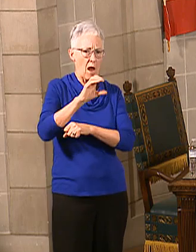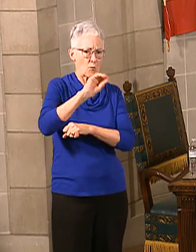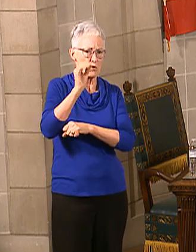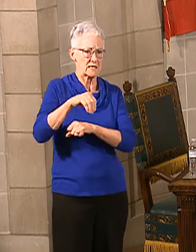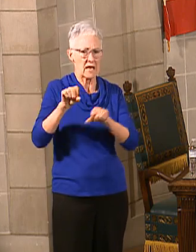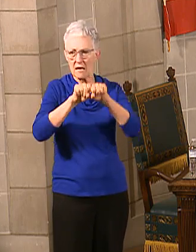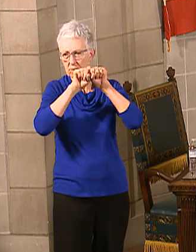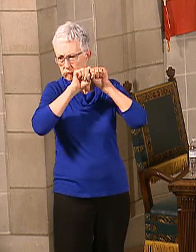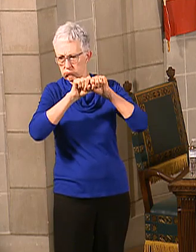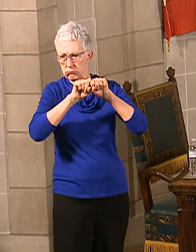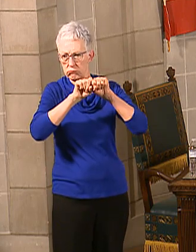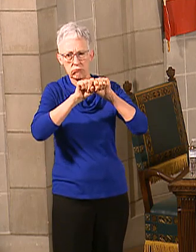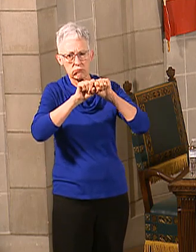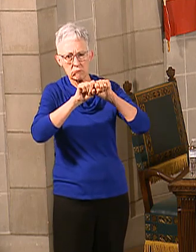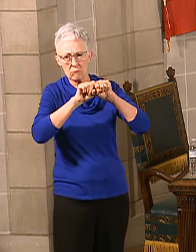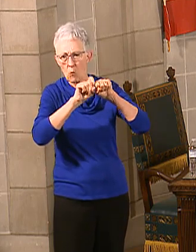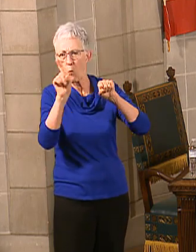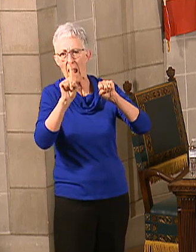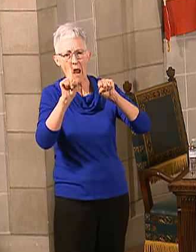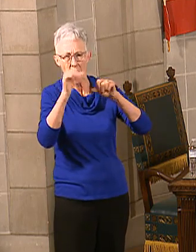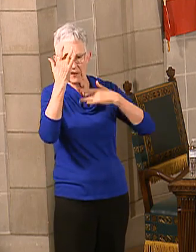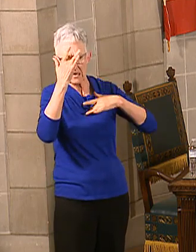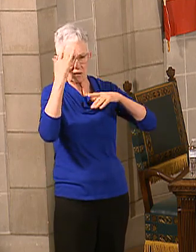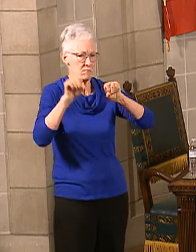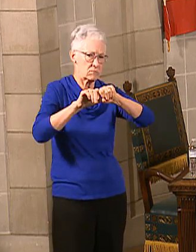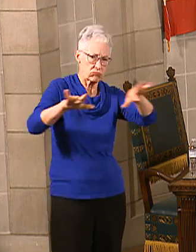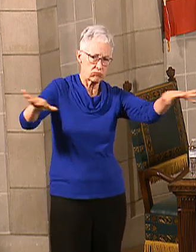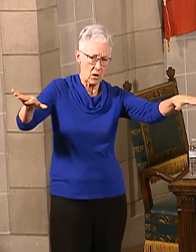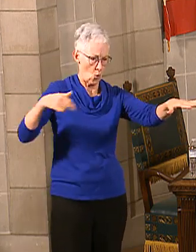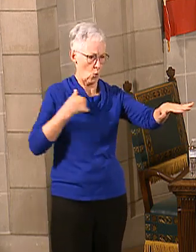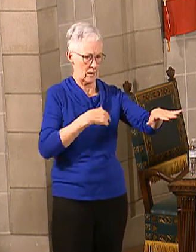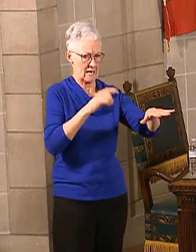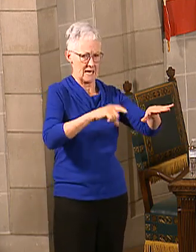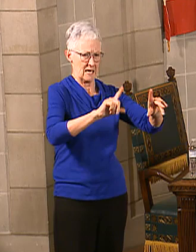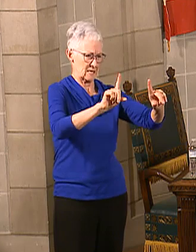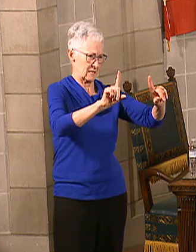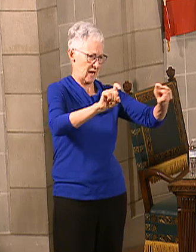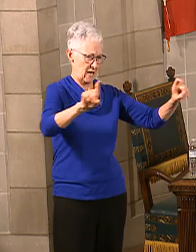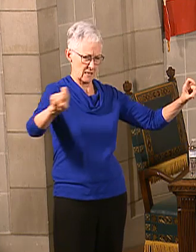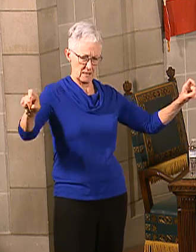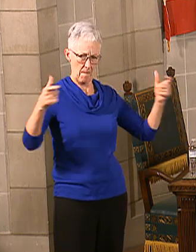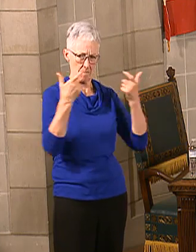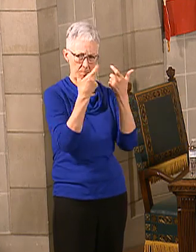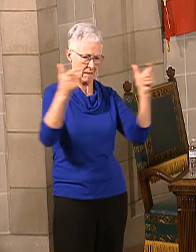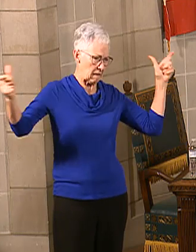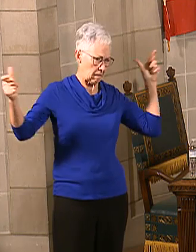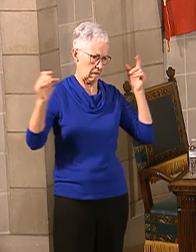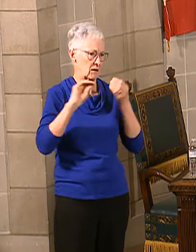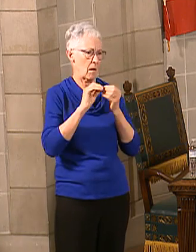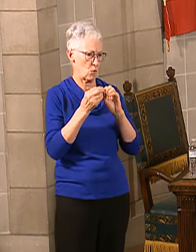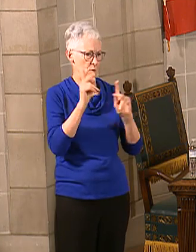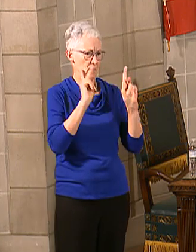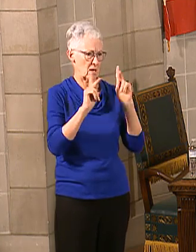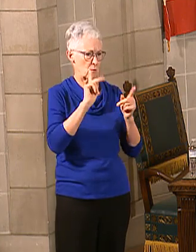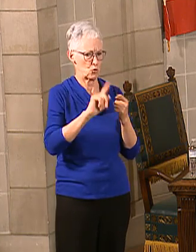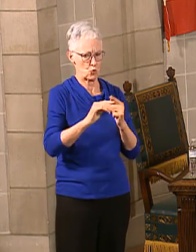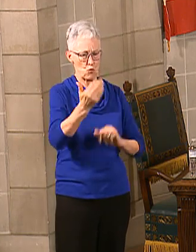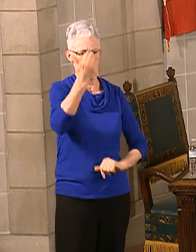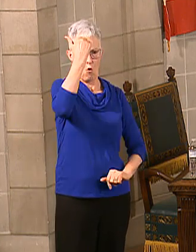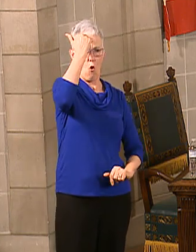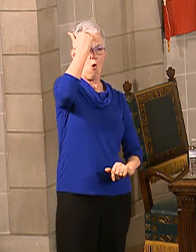to be able to know, get enough of a sample size to be representative of that area. Again, randomly selected people to be able to know that.